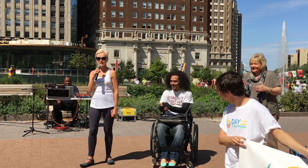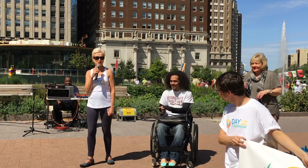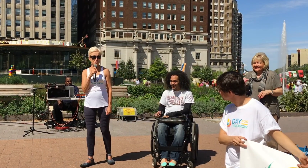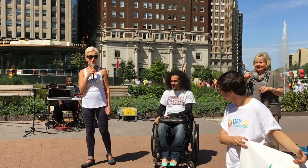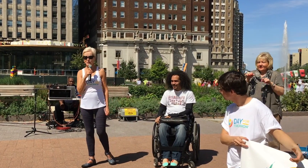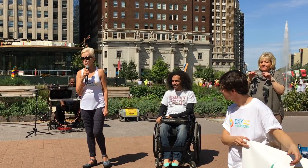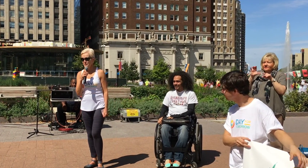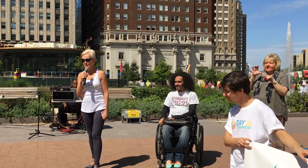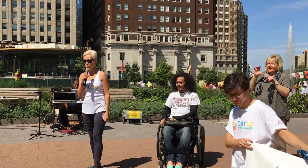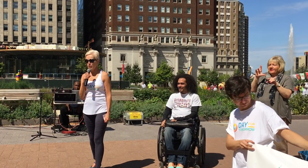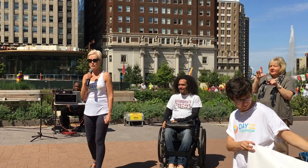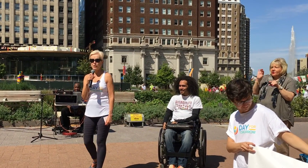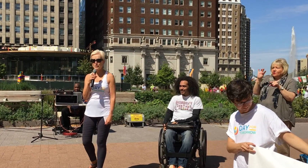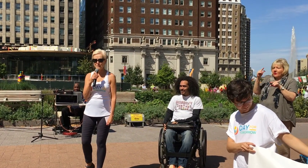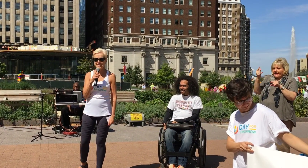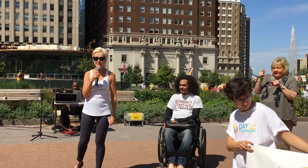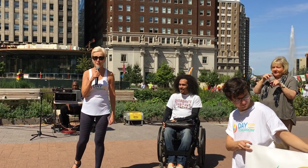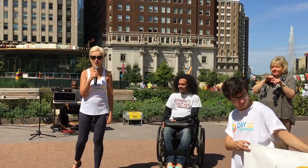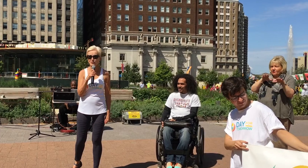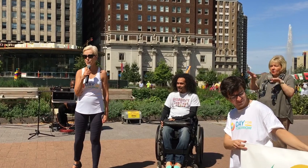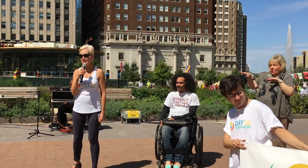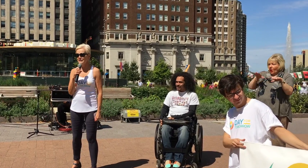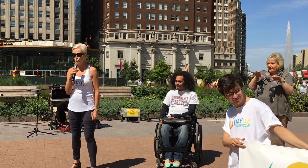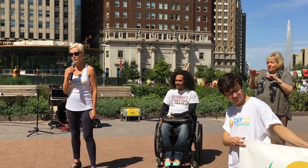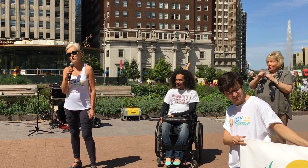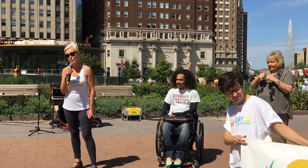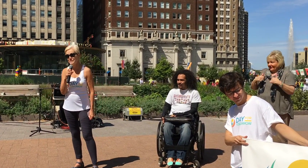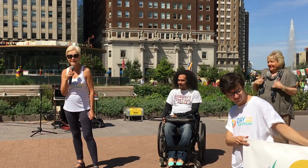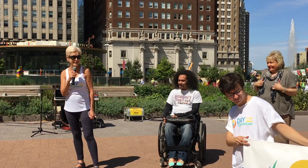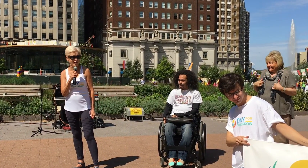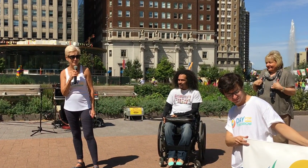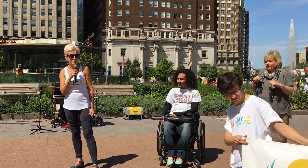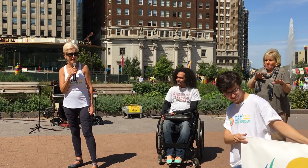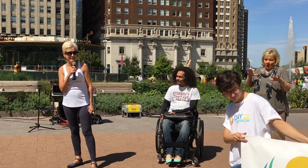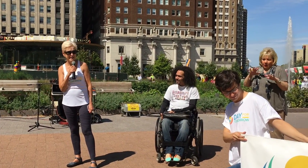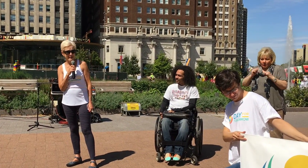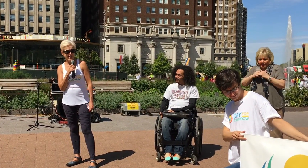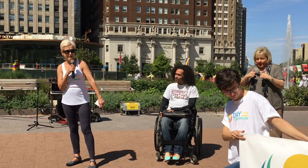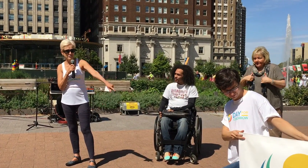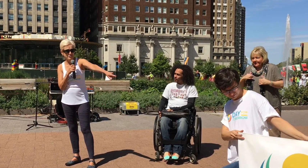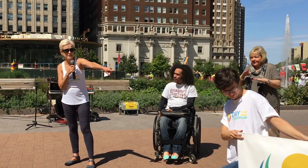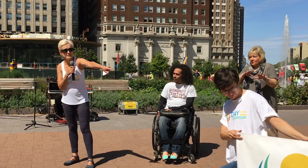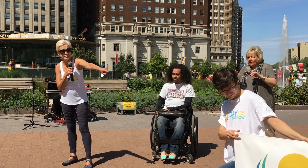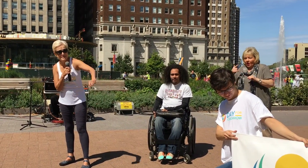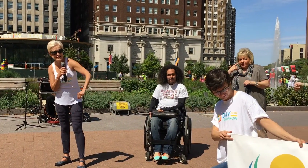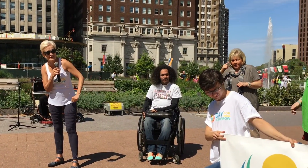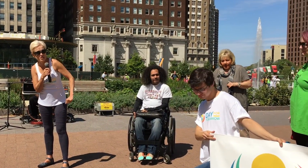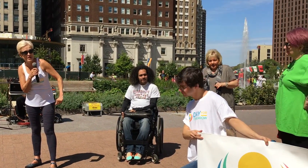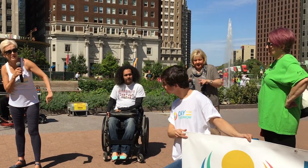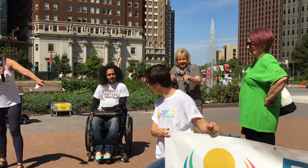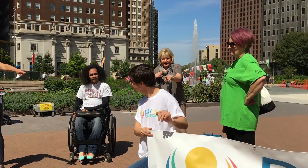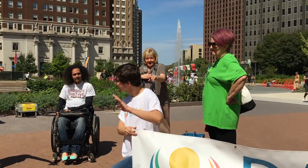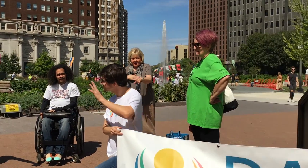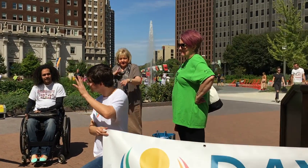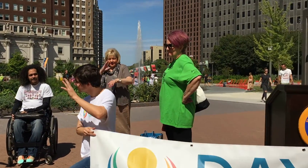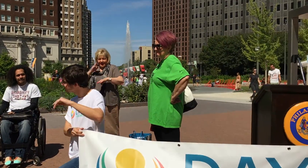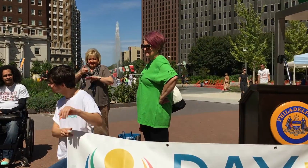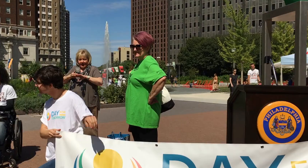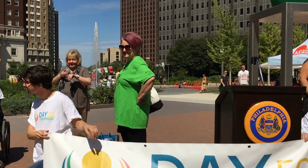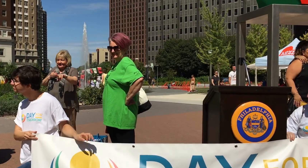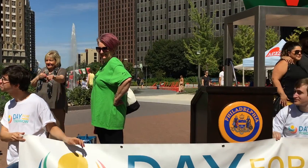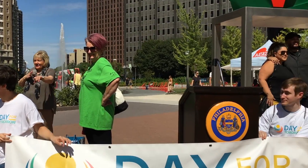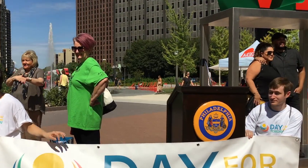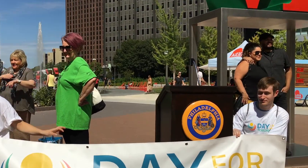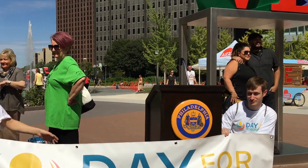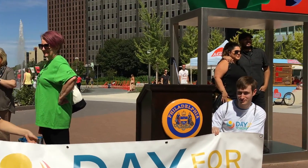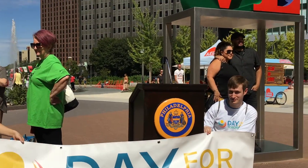Craig has actually walked with me along the way, or for me along the way. And also thanks to my son, Jagger, who's over here helping.